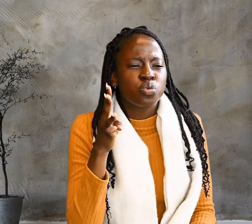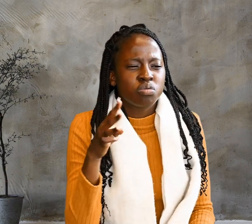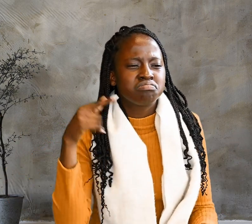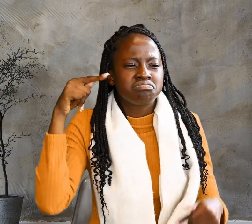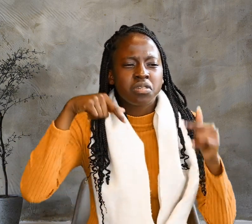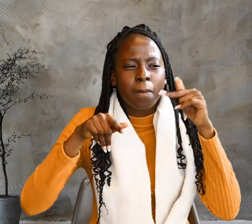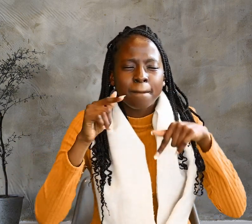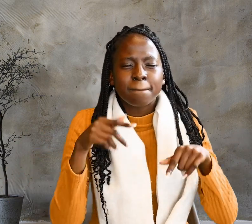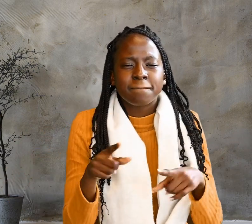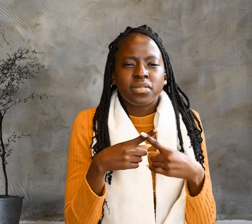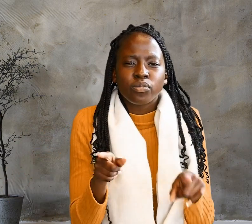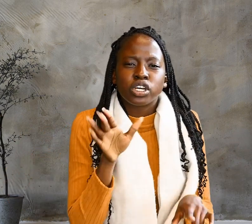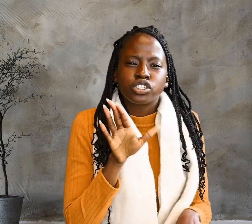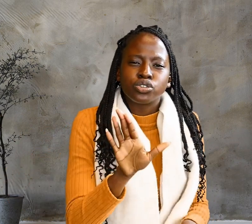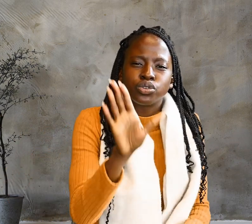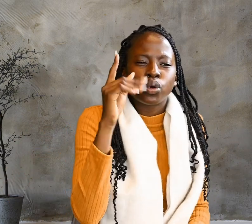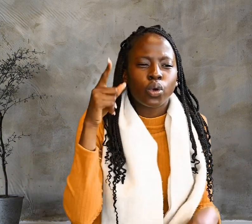grief will turn into joy.